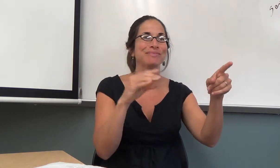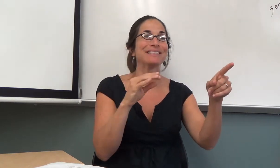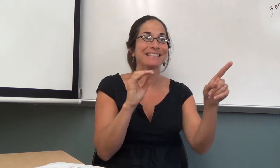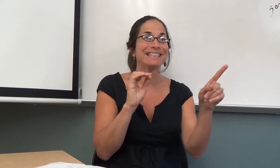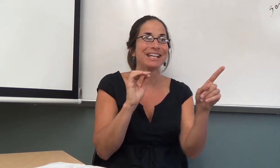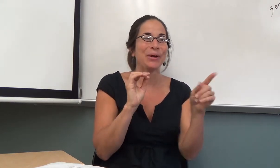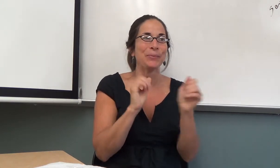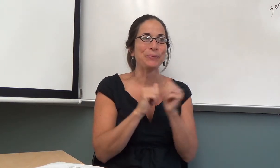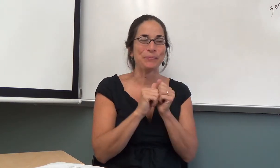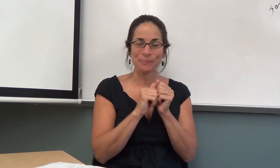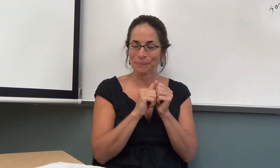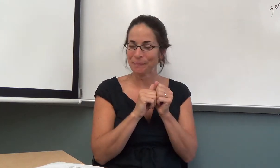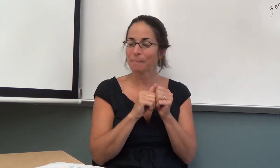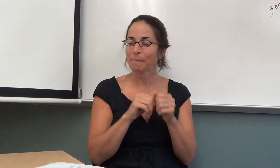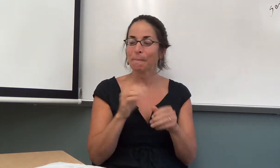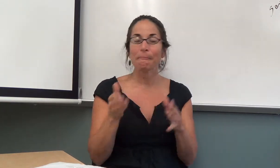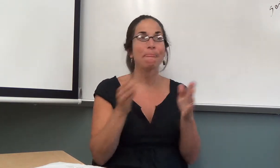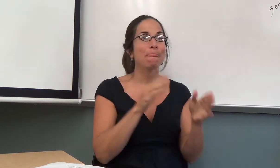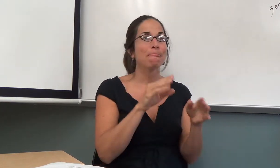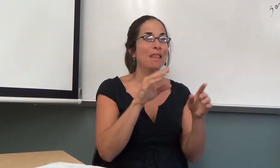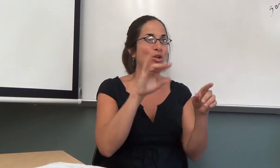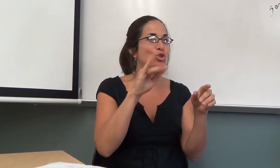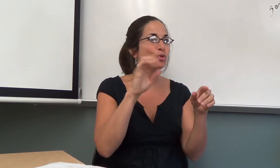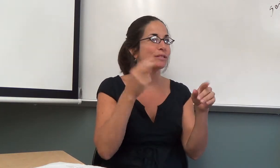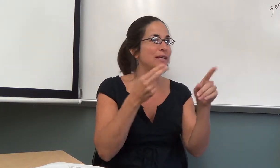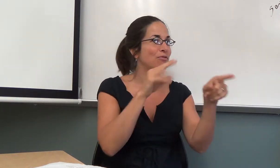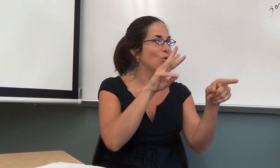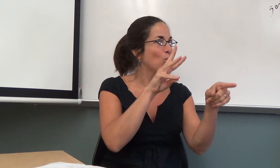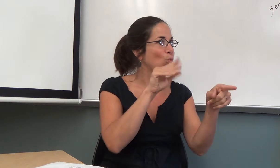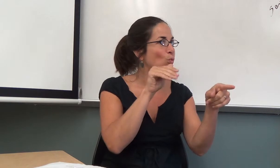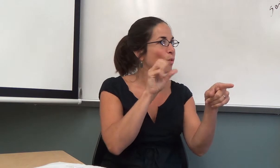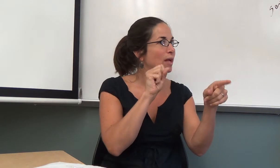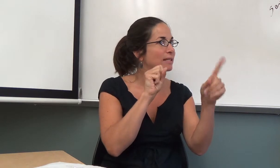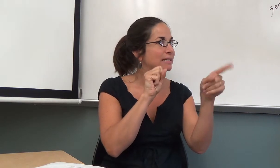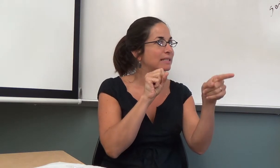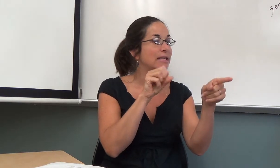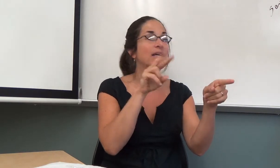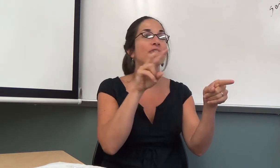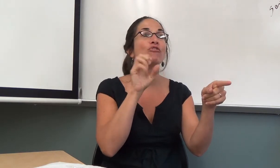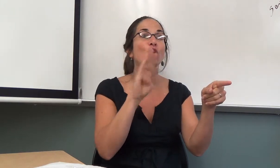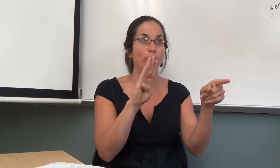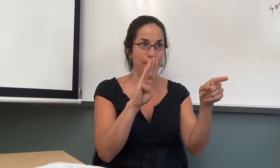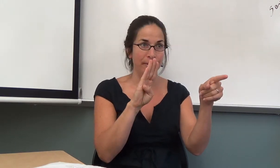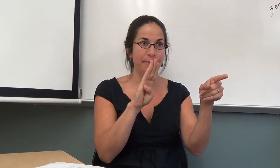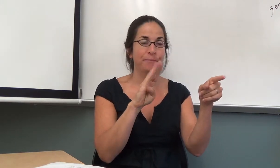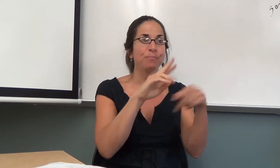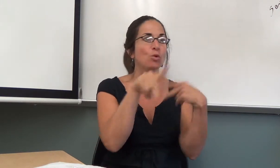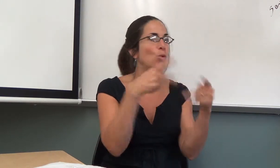How about was, Joseph? It would be a verb, Yes. And what kind?